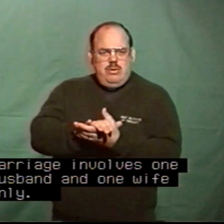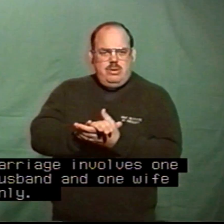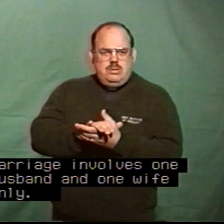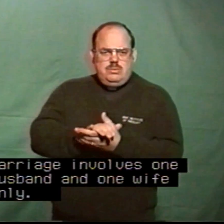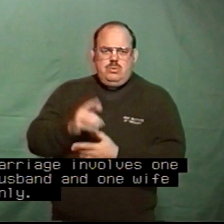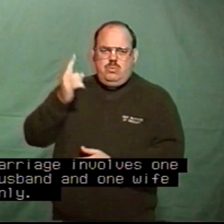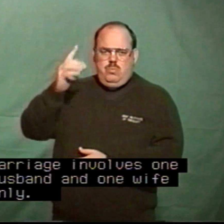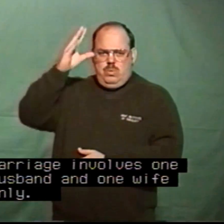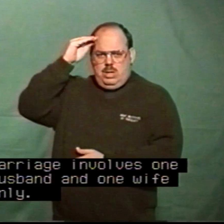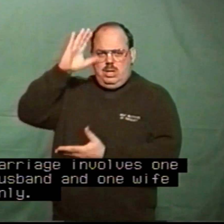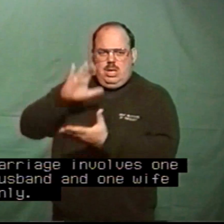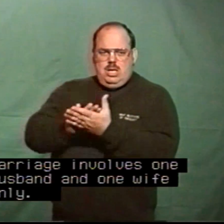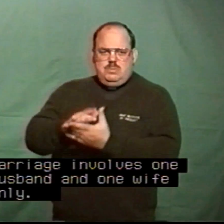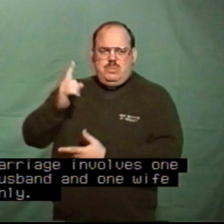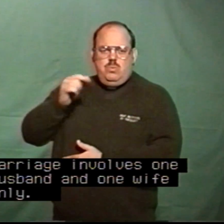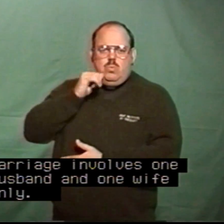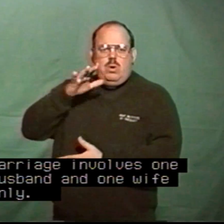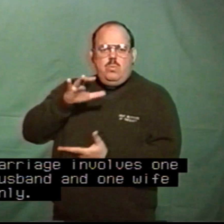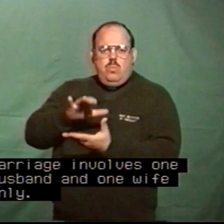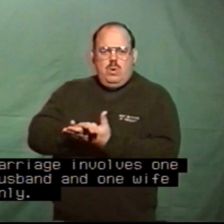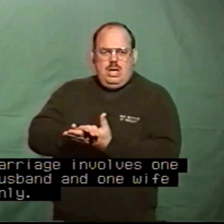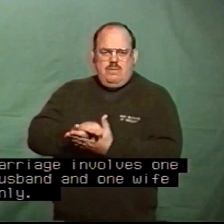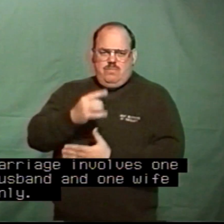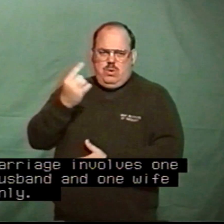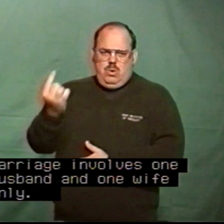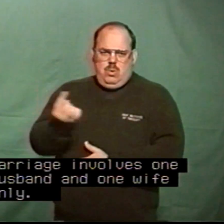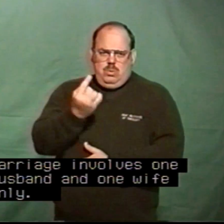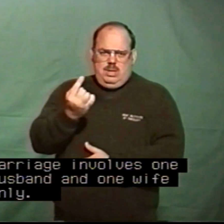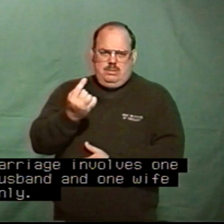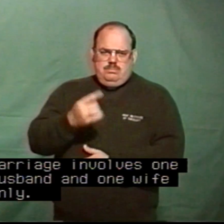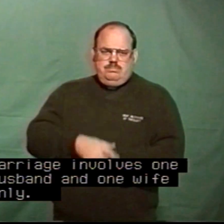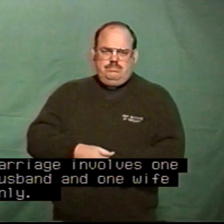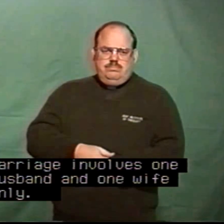Marriage involves one husband and one wife only.